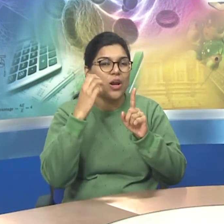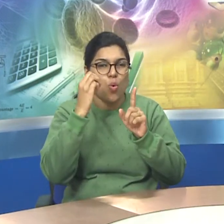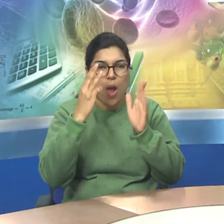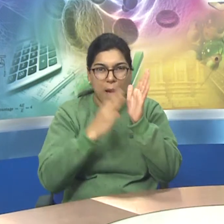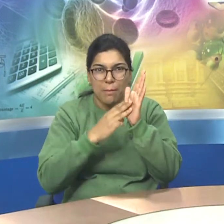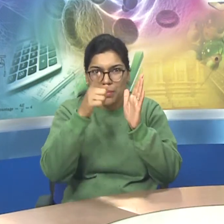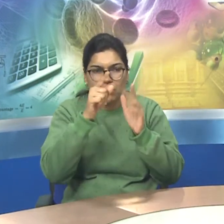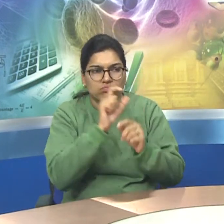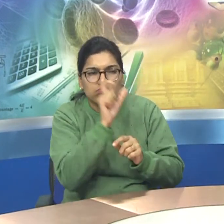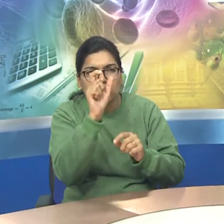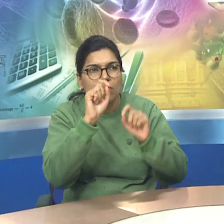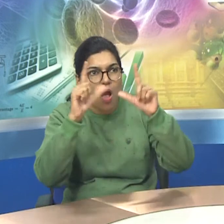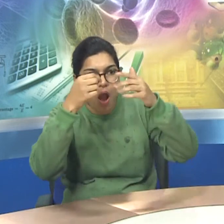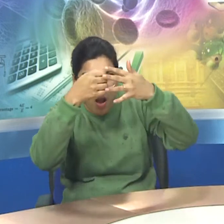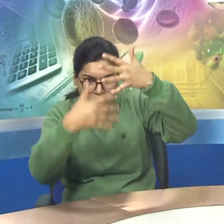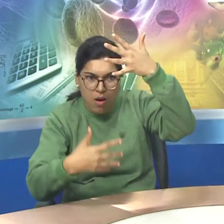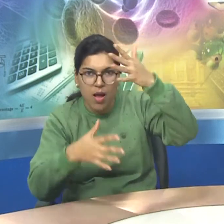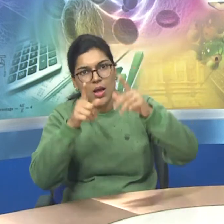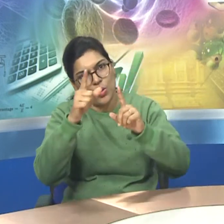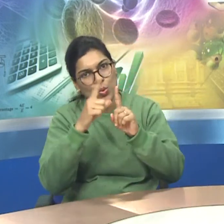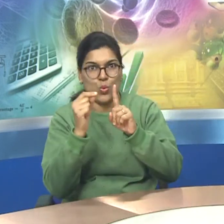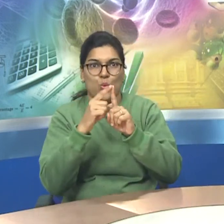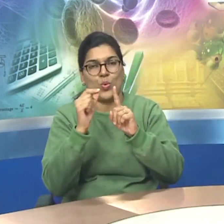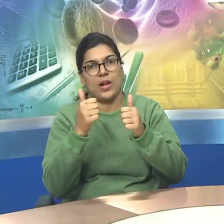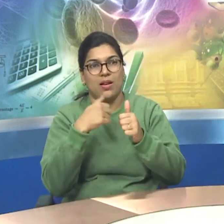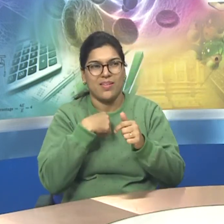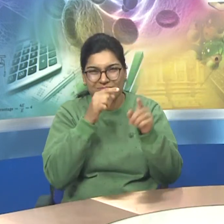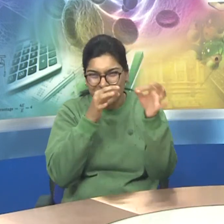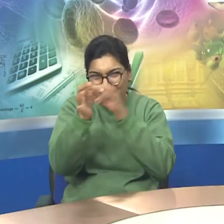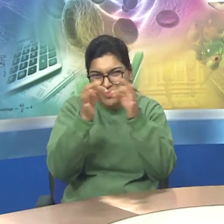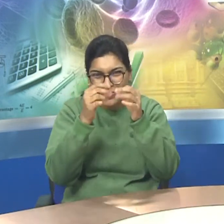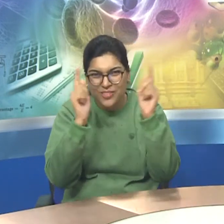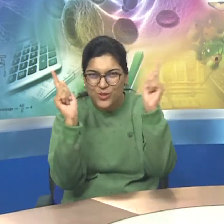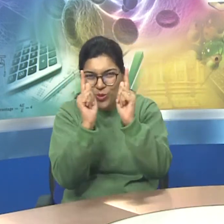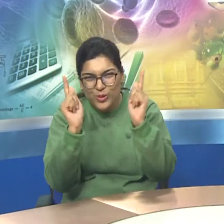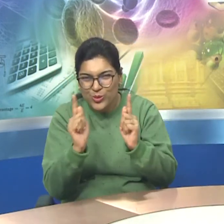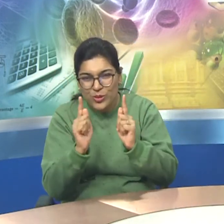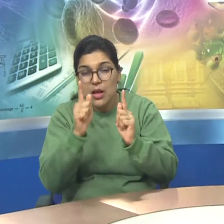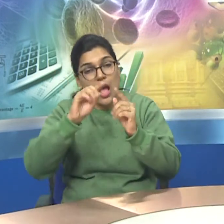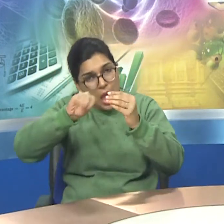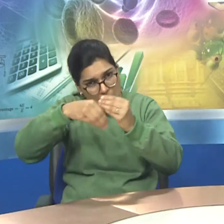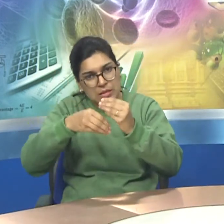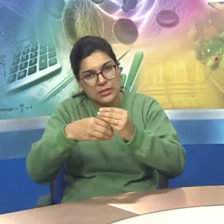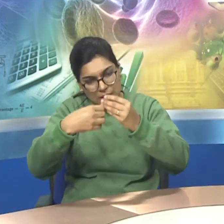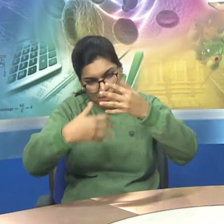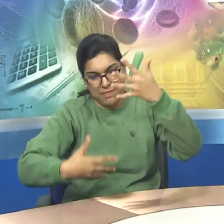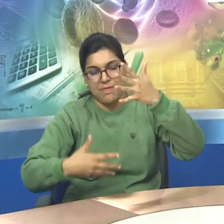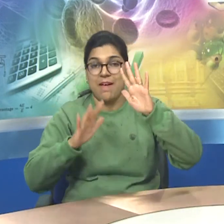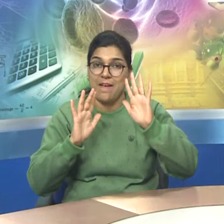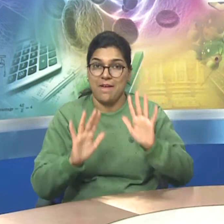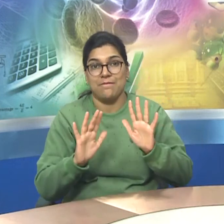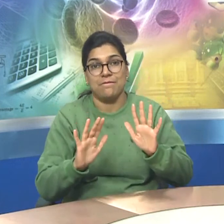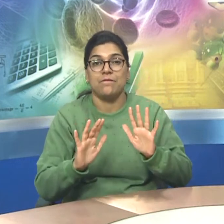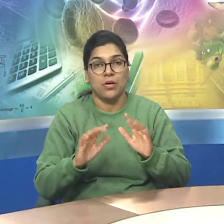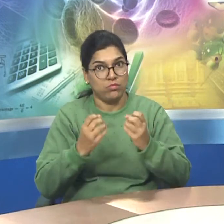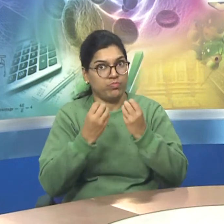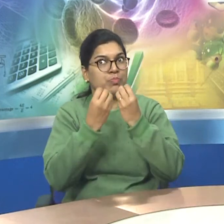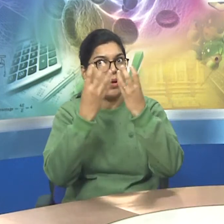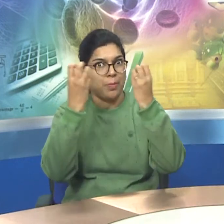net. You can write the word idiom and you can see so many idioms. You can see all these also which we have